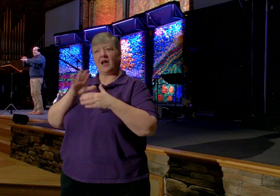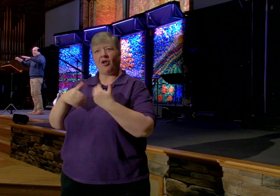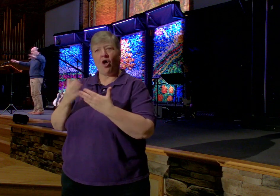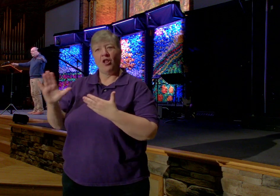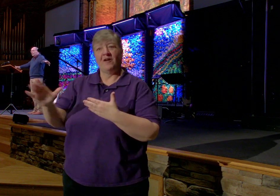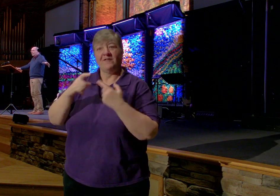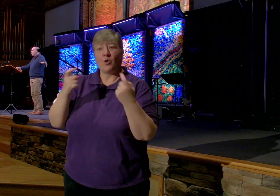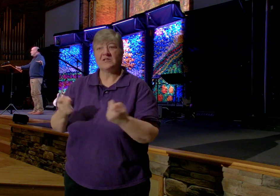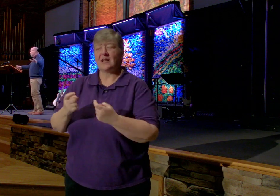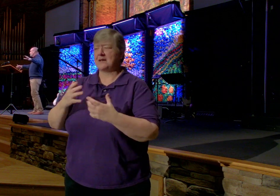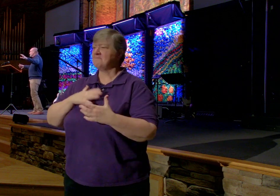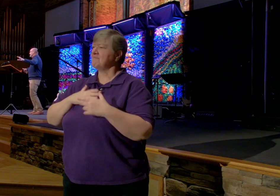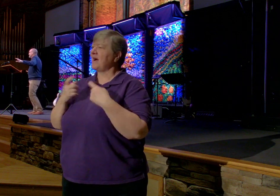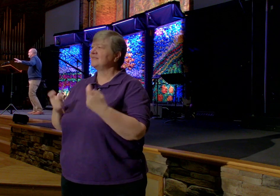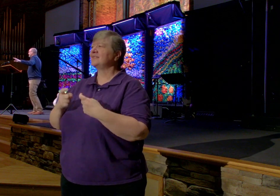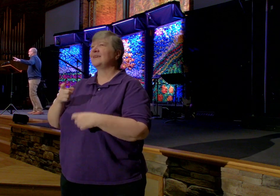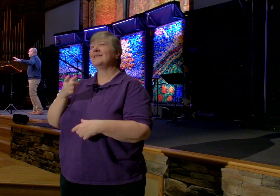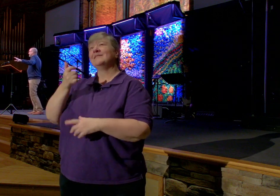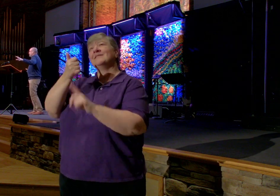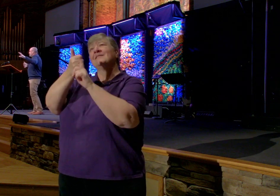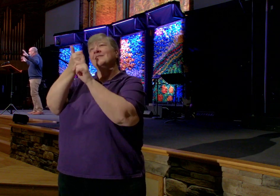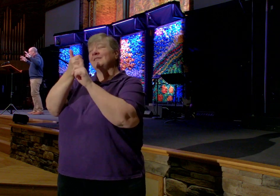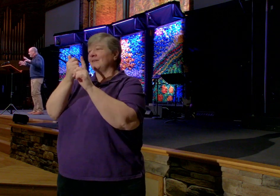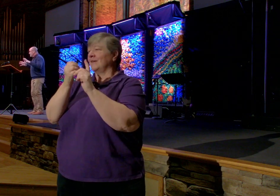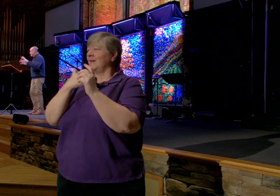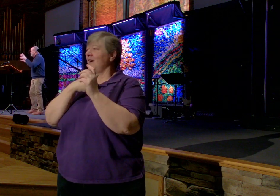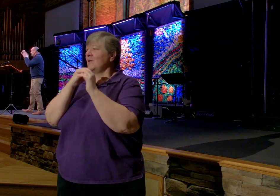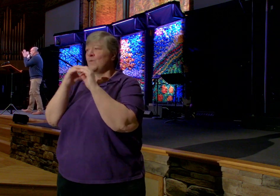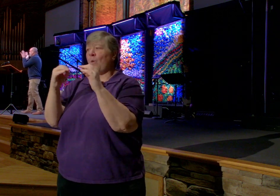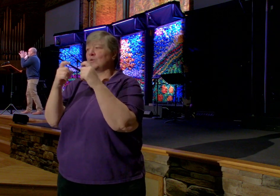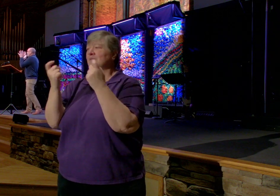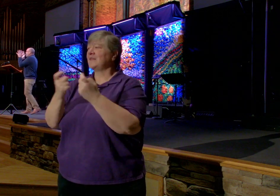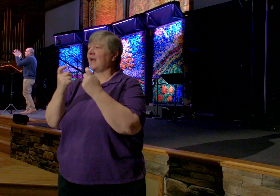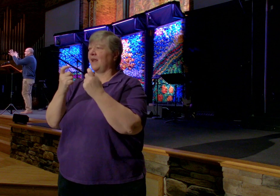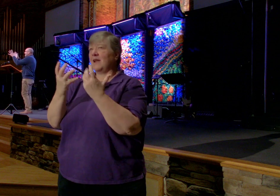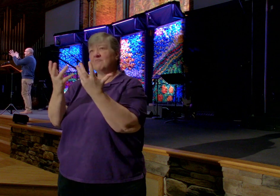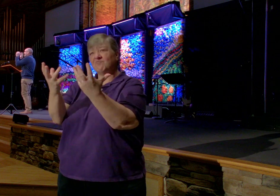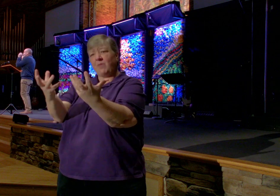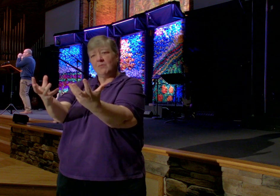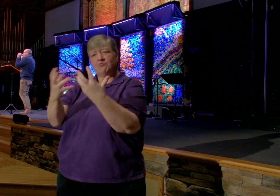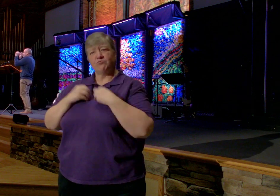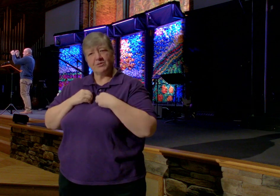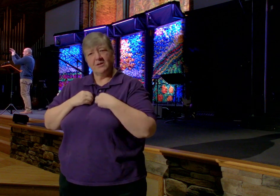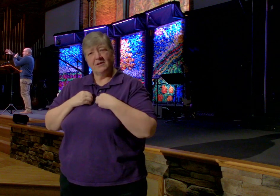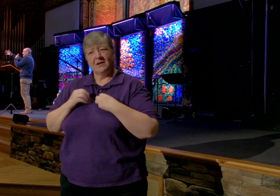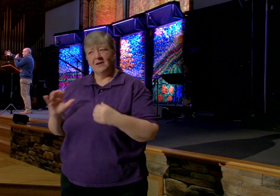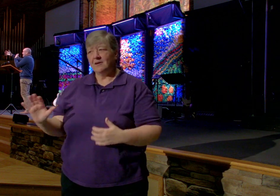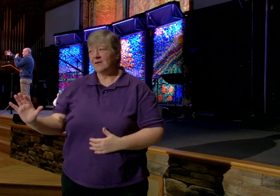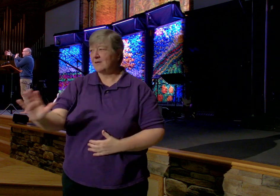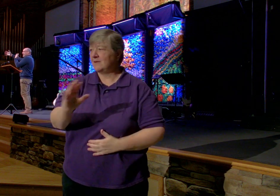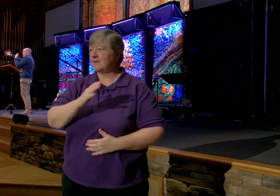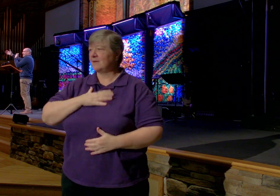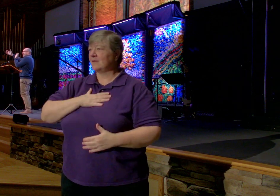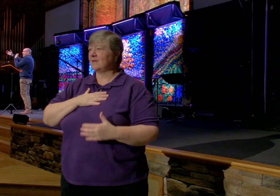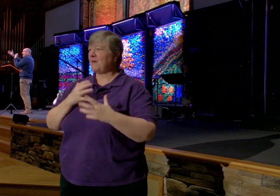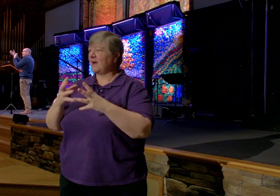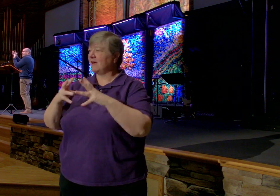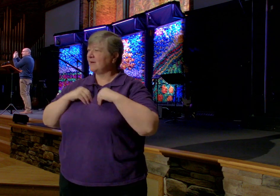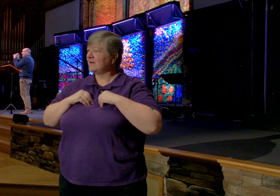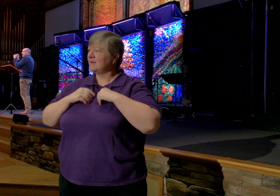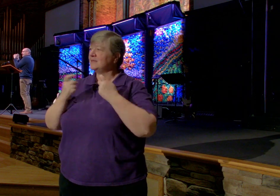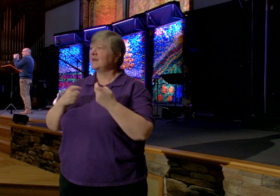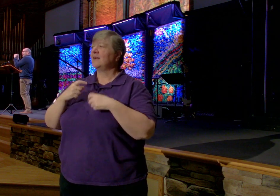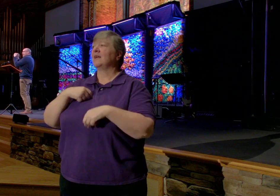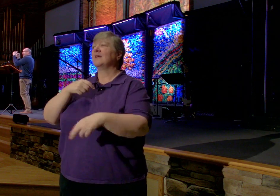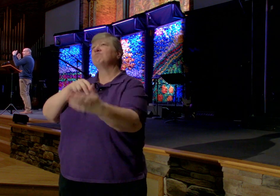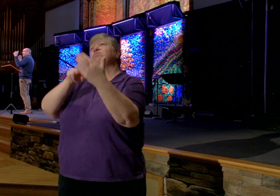sin into himself. He who knew no sin became sin. He who only looked in love on